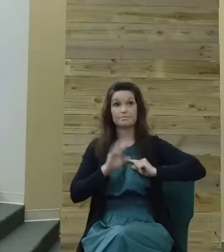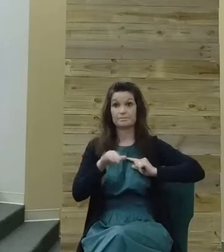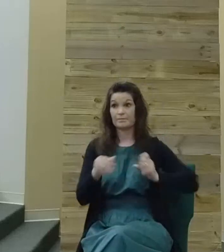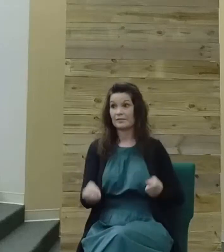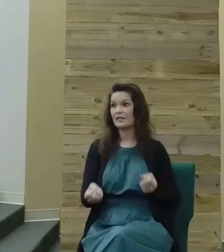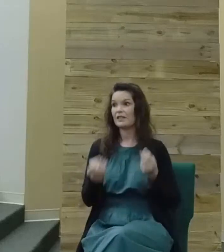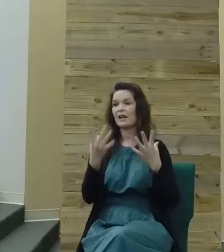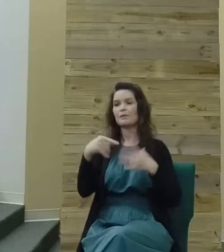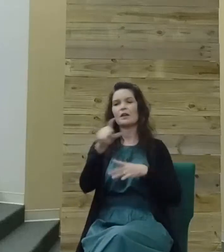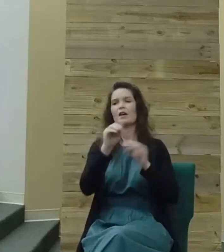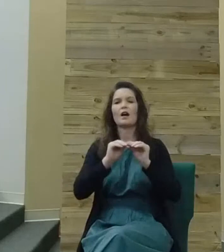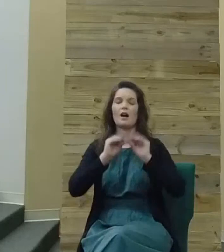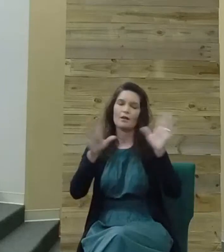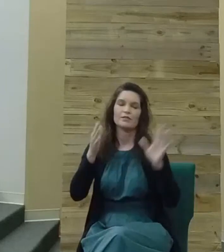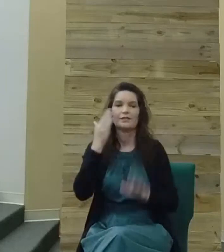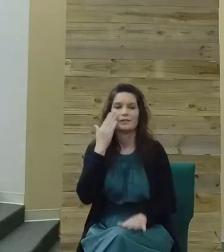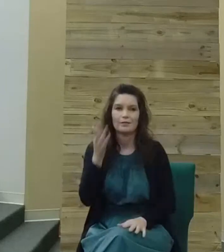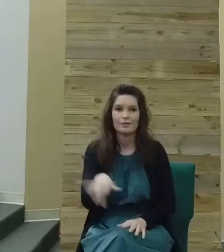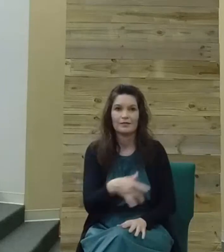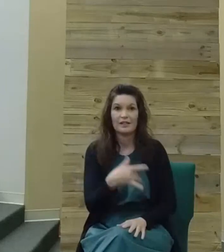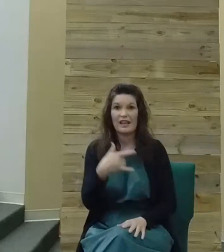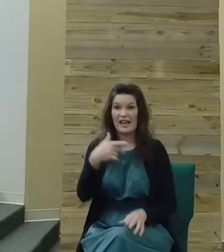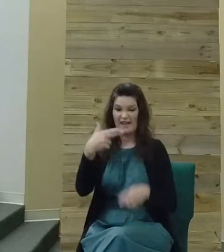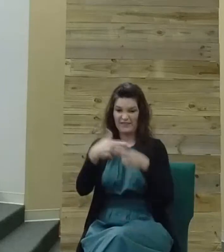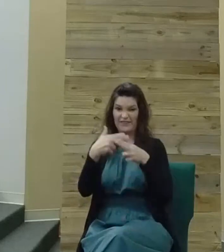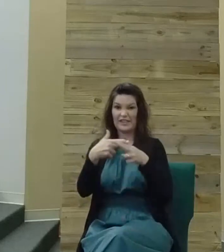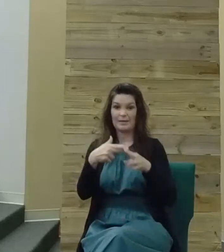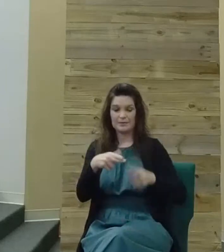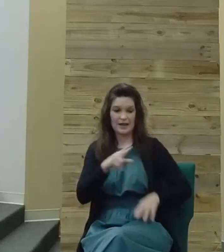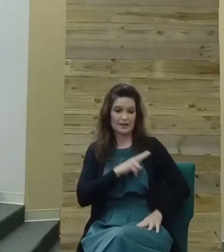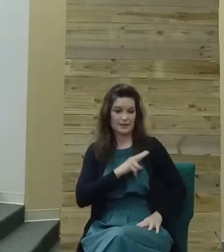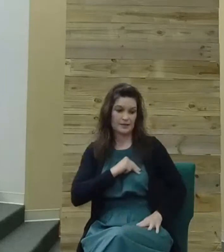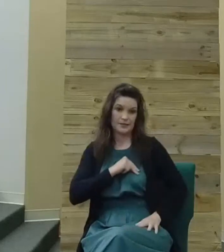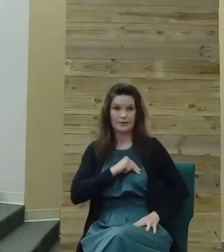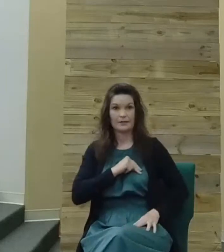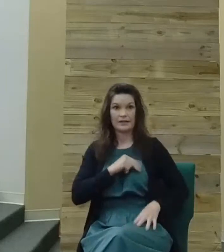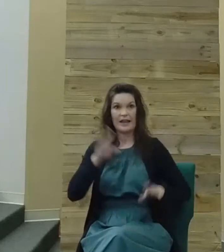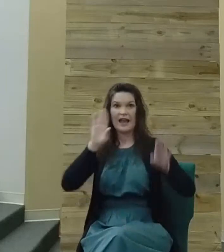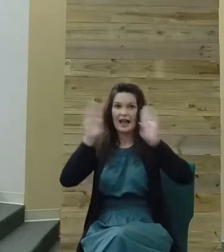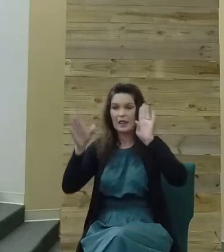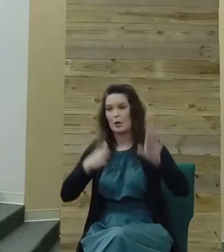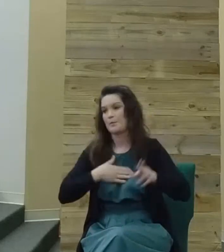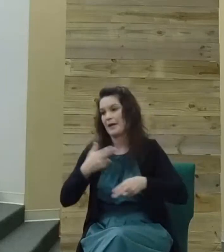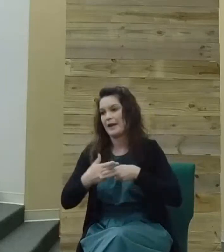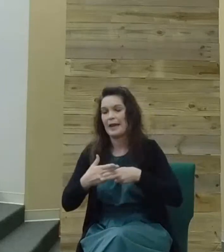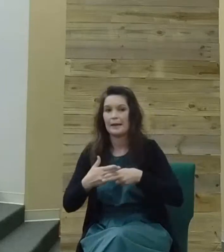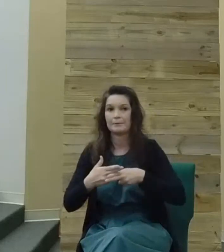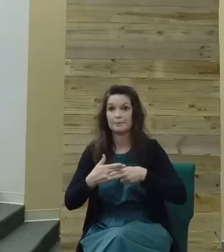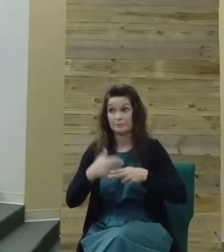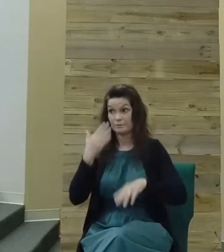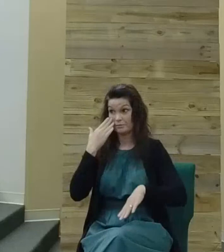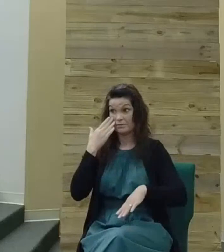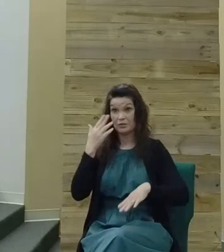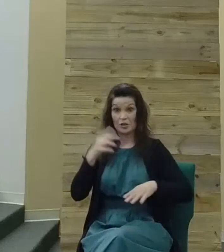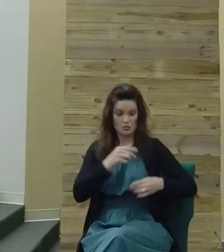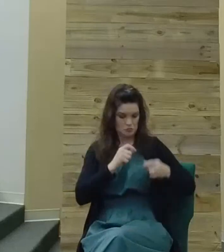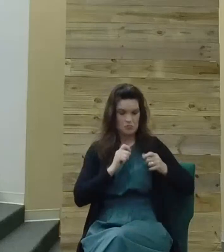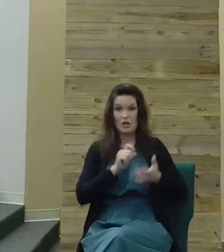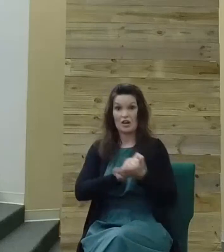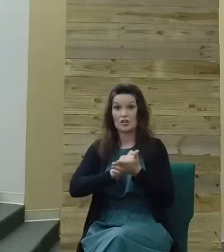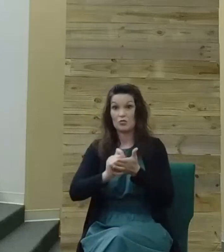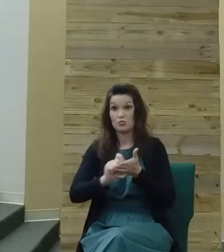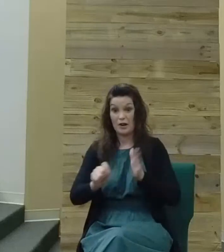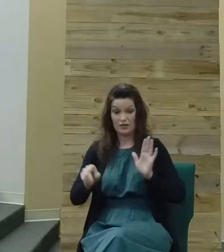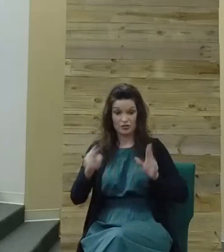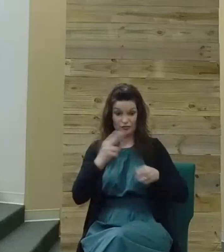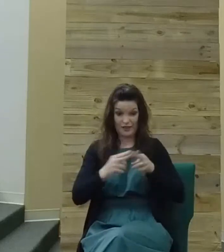How many of y'all have, you obviously, I'm sure you know, the little name tag that you can get, and it says, "Hello, my name is," right? And you're supposed to